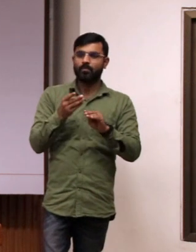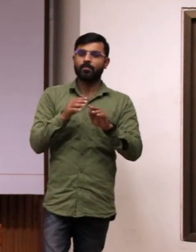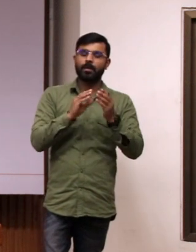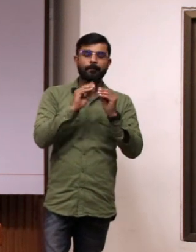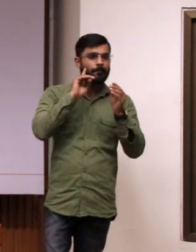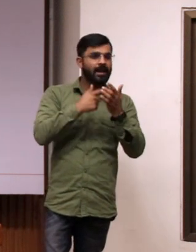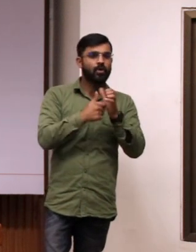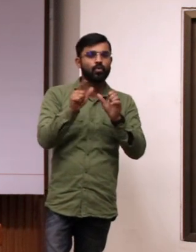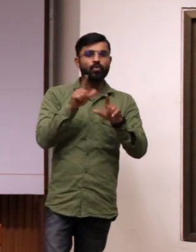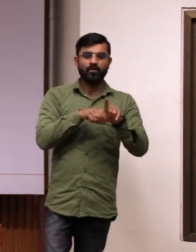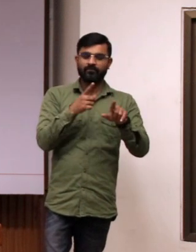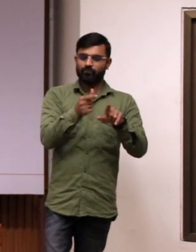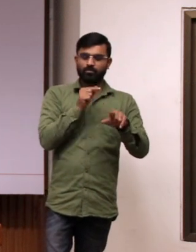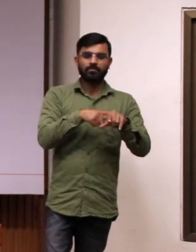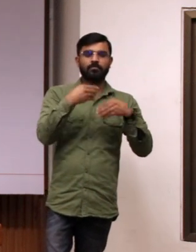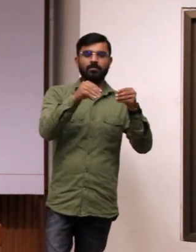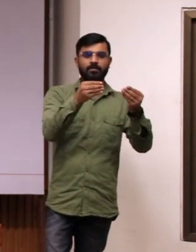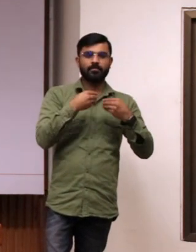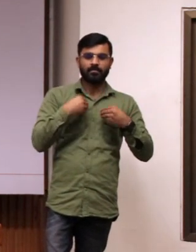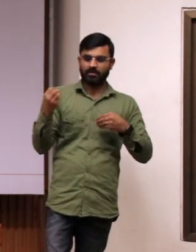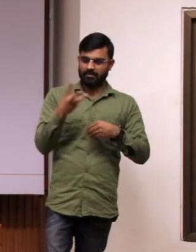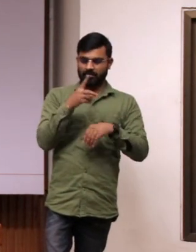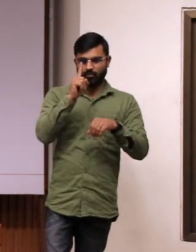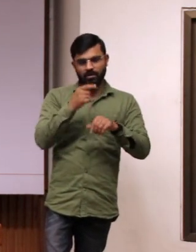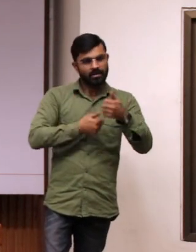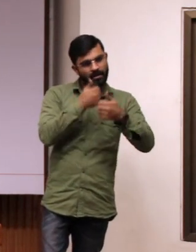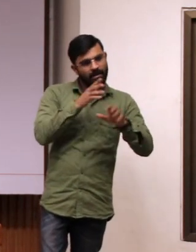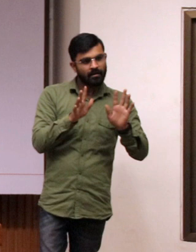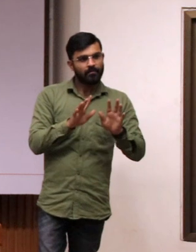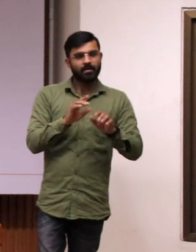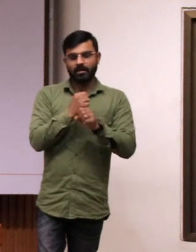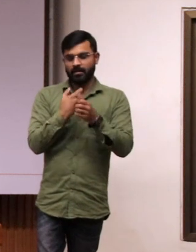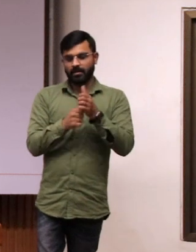molecular biology because quickly it gives paper. In 3 months, we have one paper. Because the